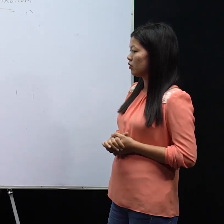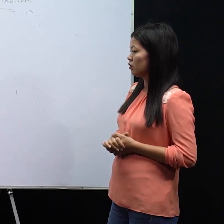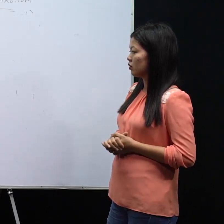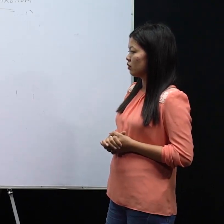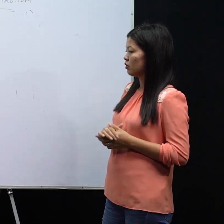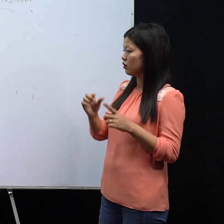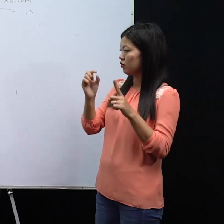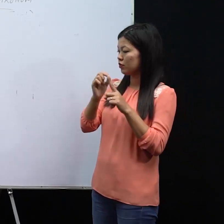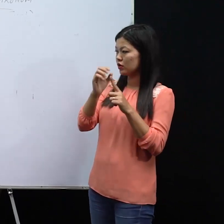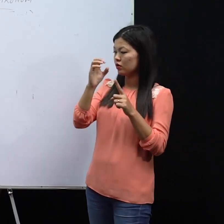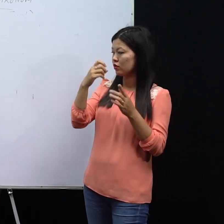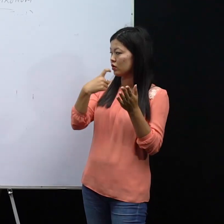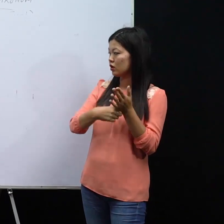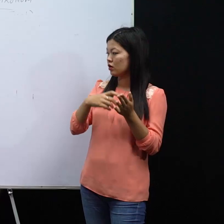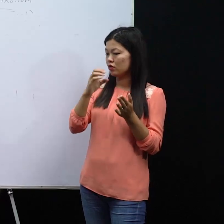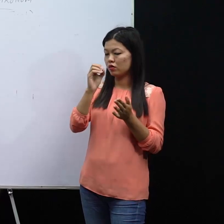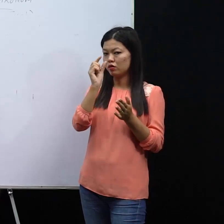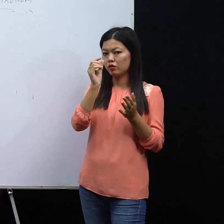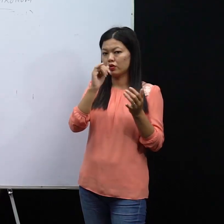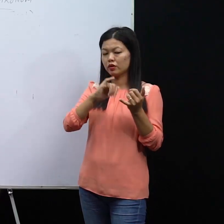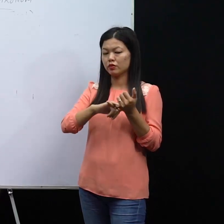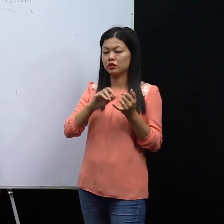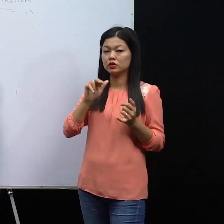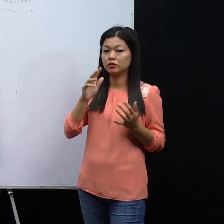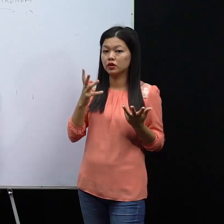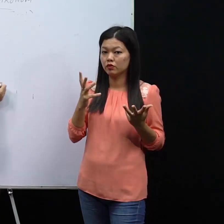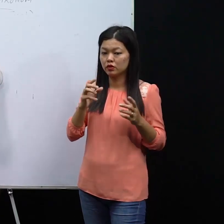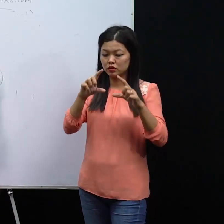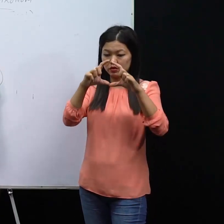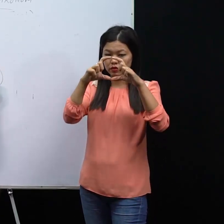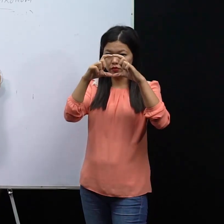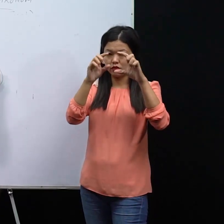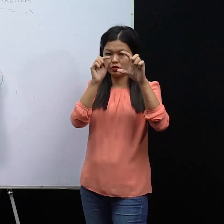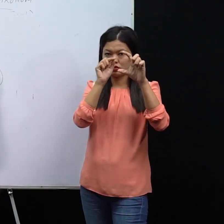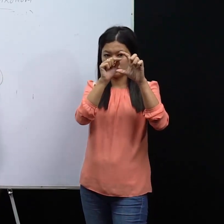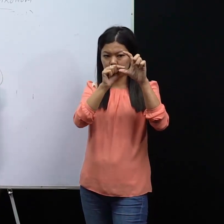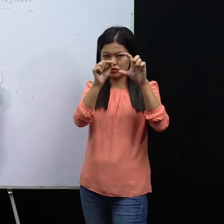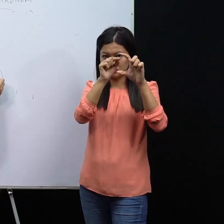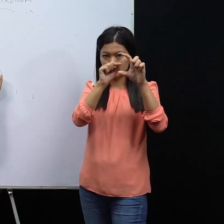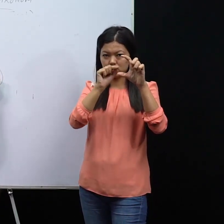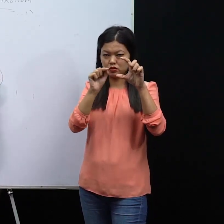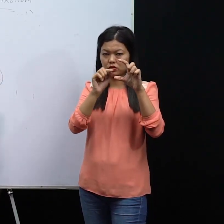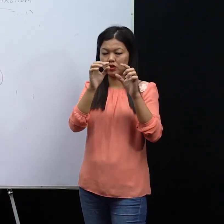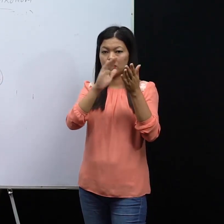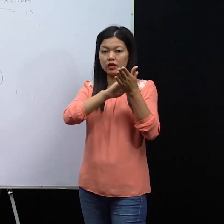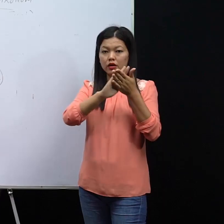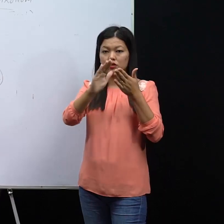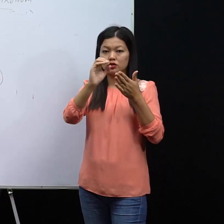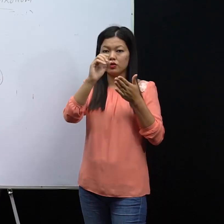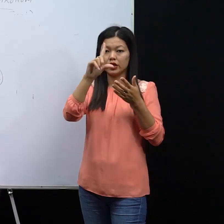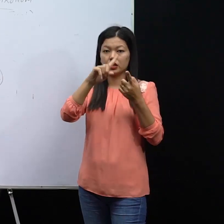When I say porous, that means there is a hole inside, okay? There will be a hole inside like this. Small